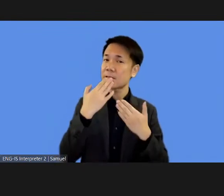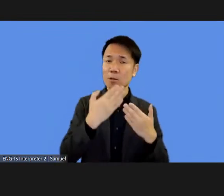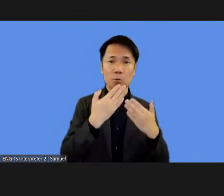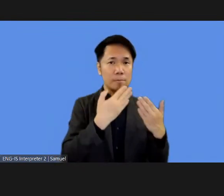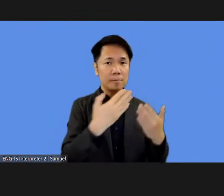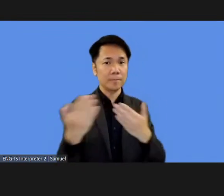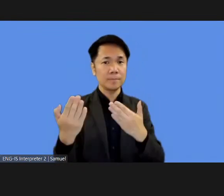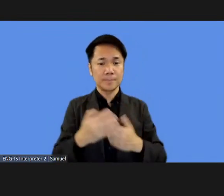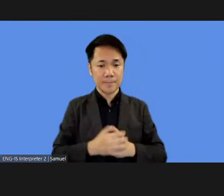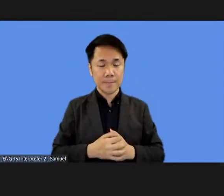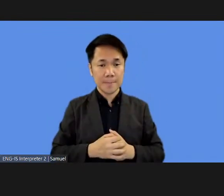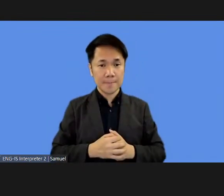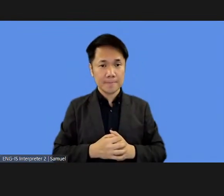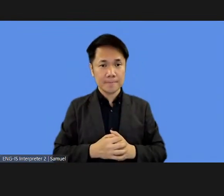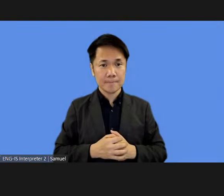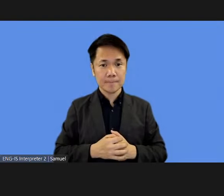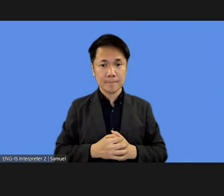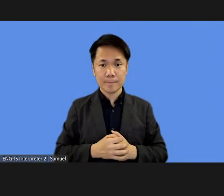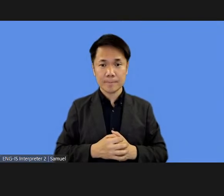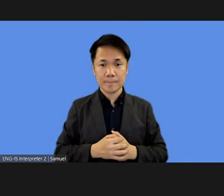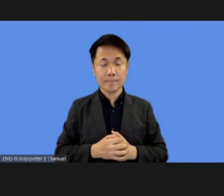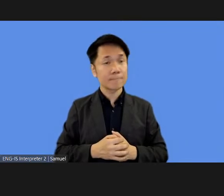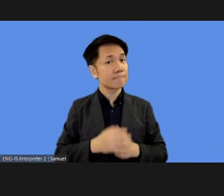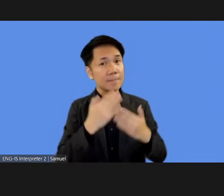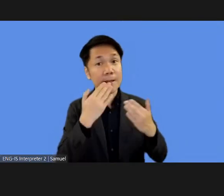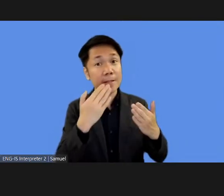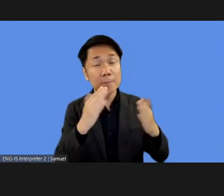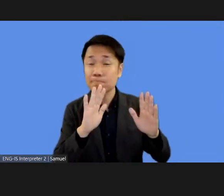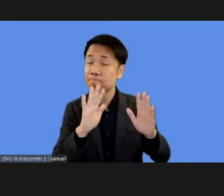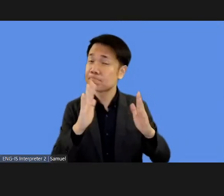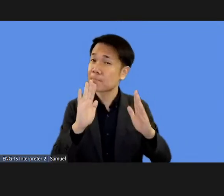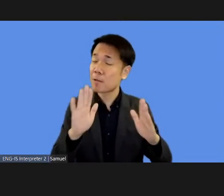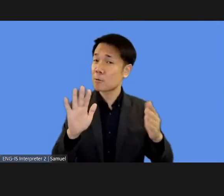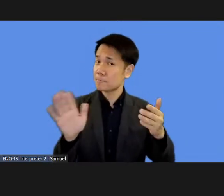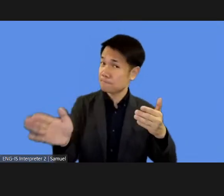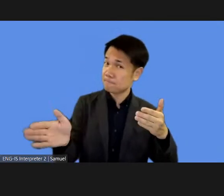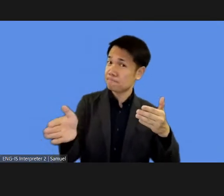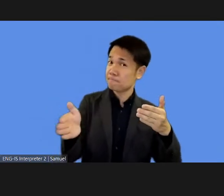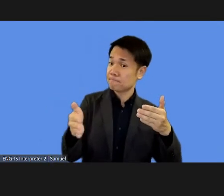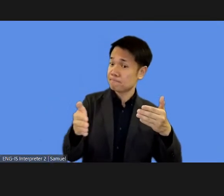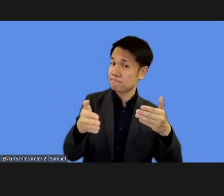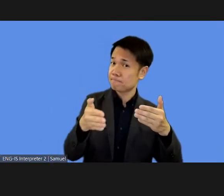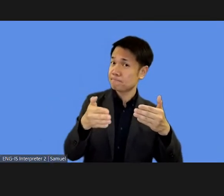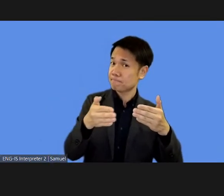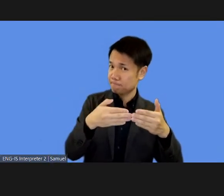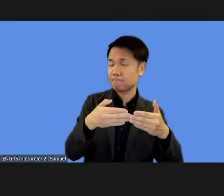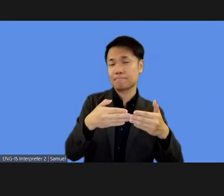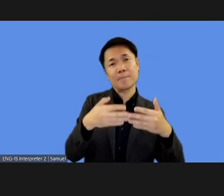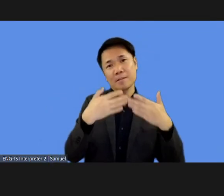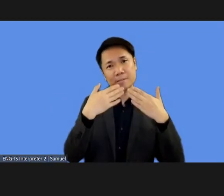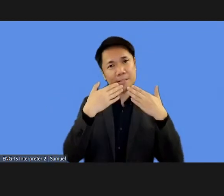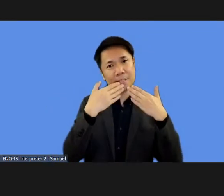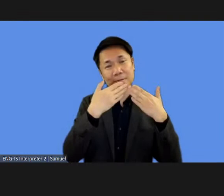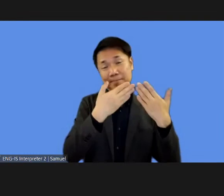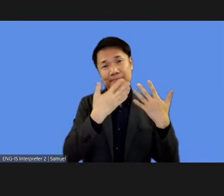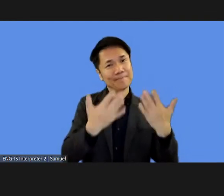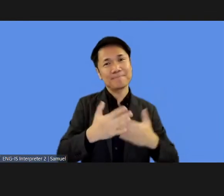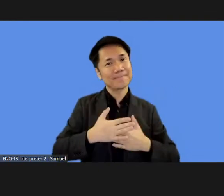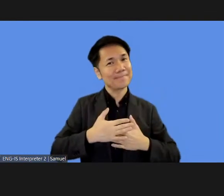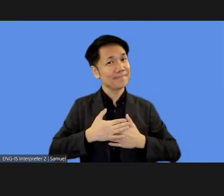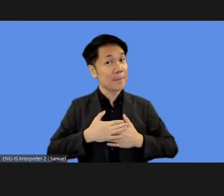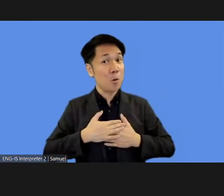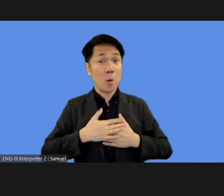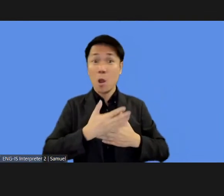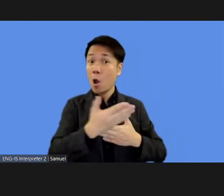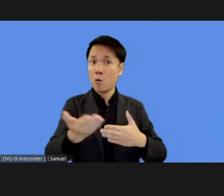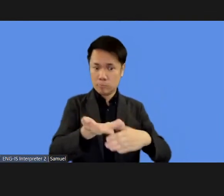à la fin de la session. Thank you, everyone. We've come to the end of this session. I'd like to thank the rapporteurs of all